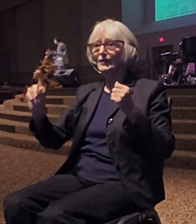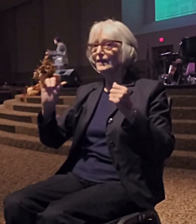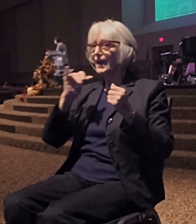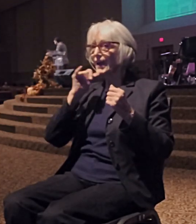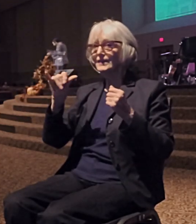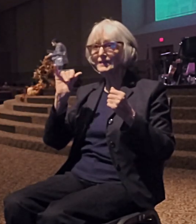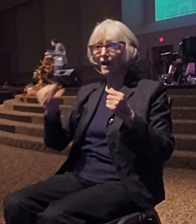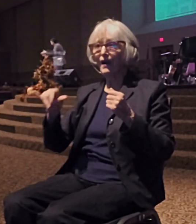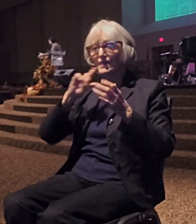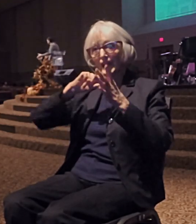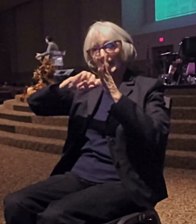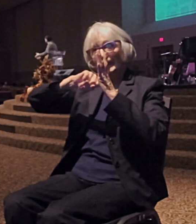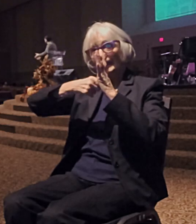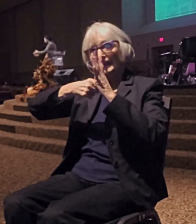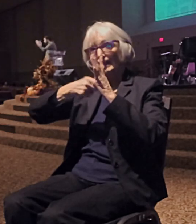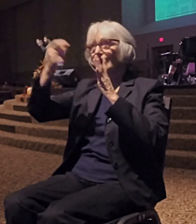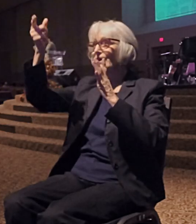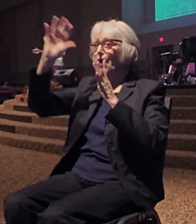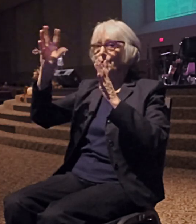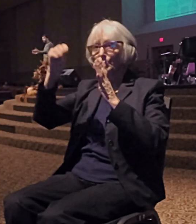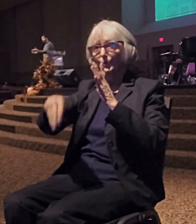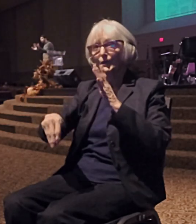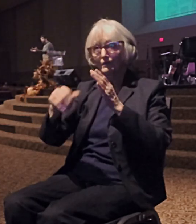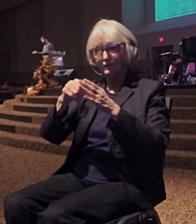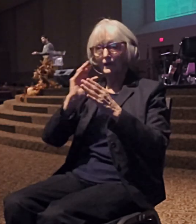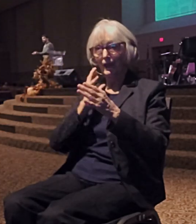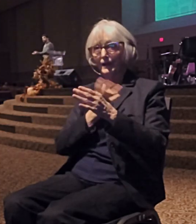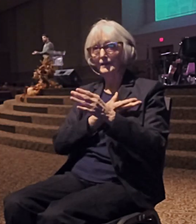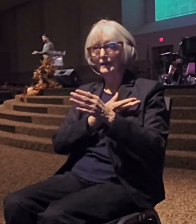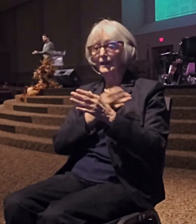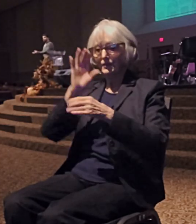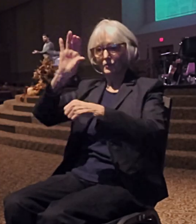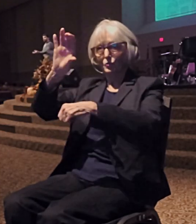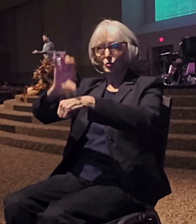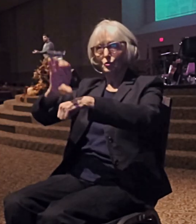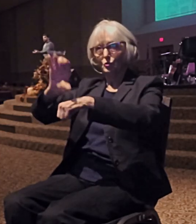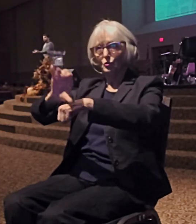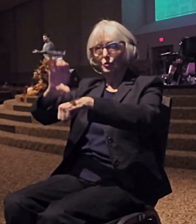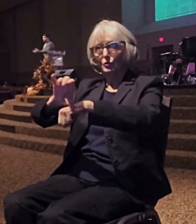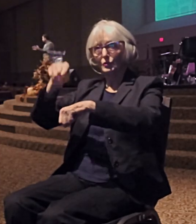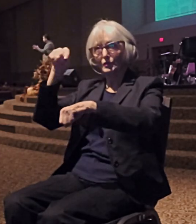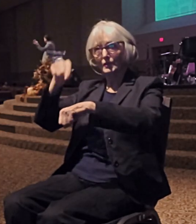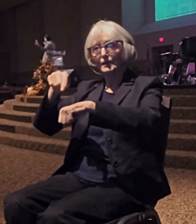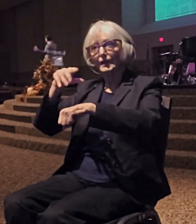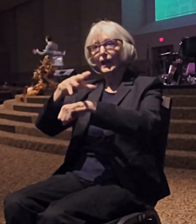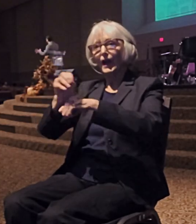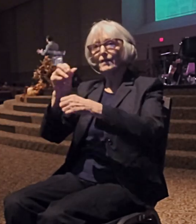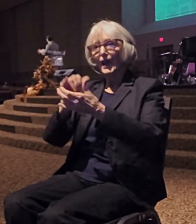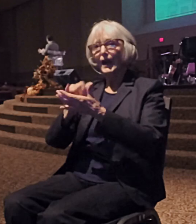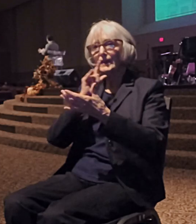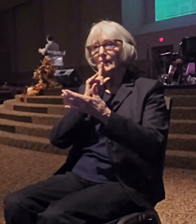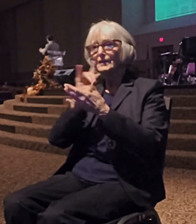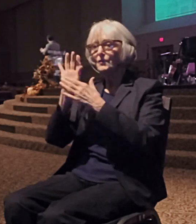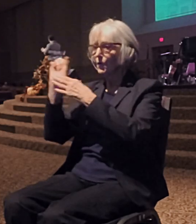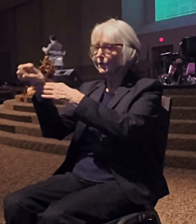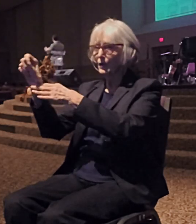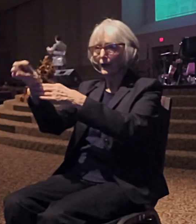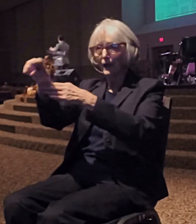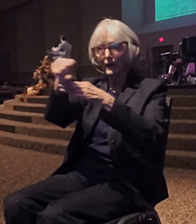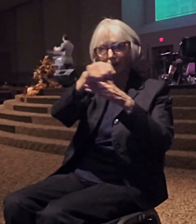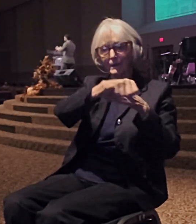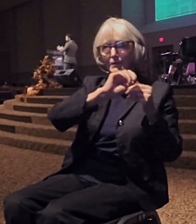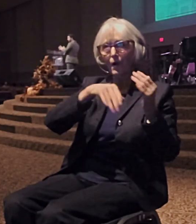That's not the key team God put on the floor to bring all the glory. It's the church, which goes beyond all those borders.